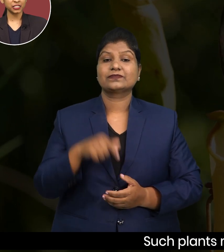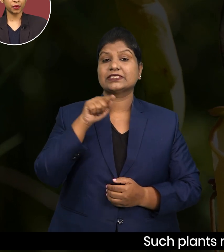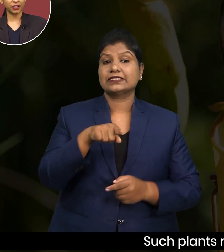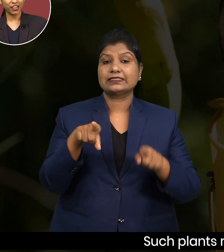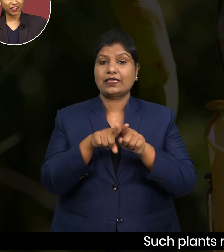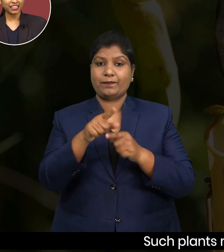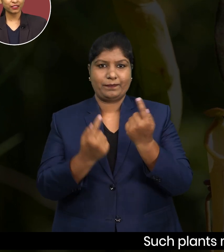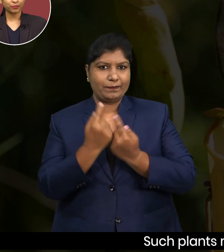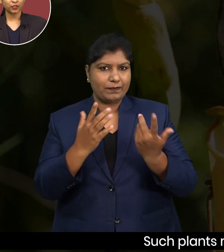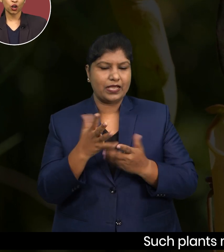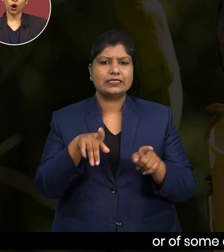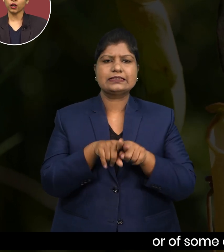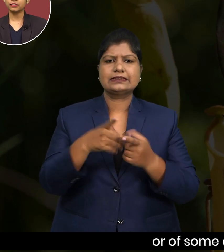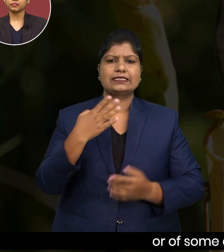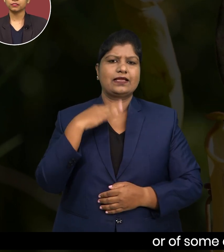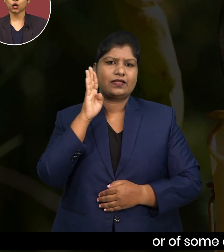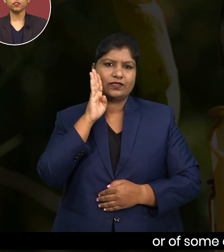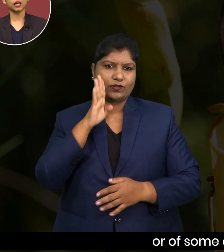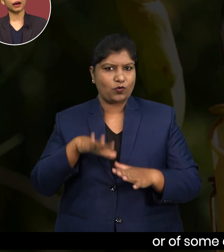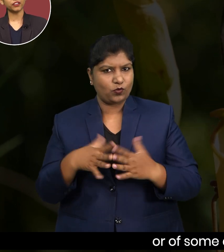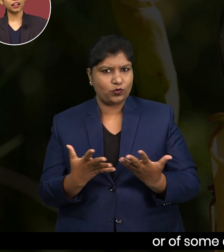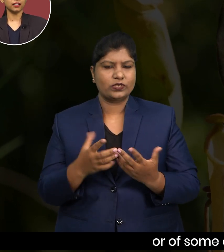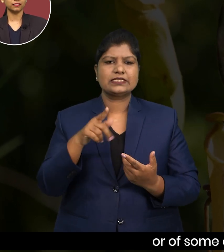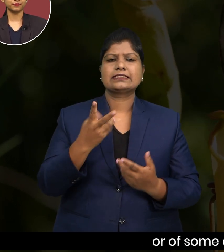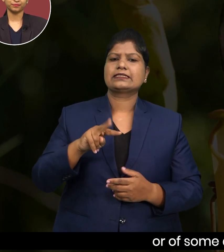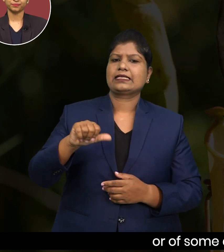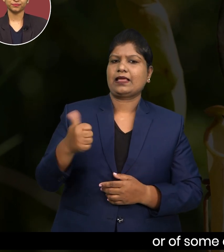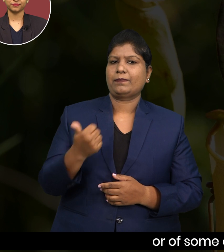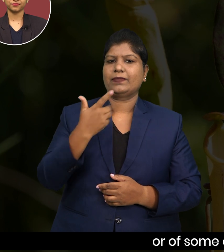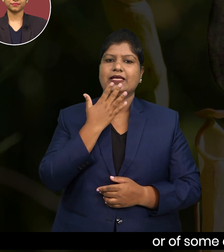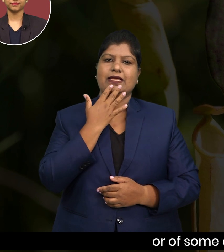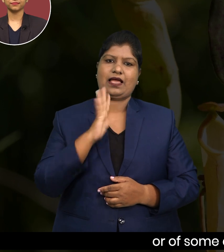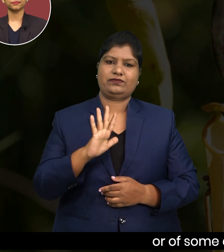Such plants may be green or of some other color.